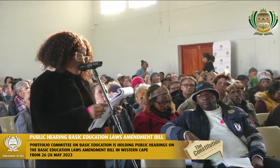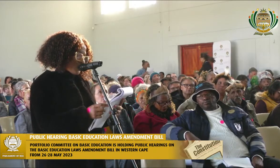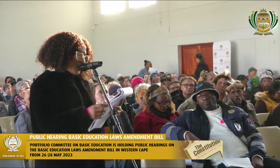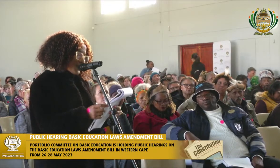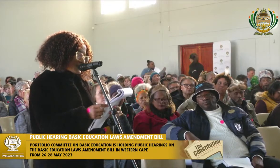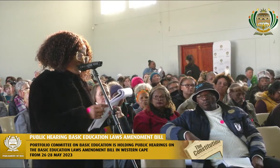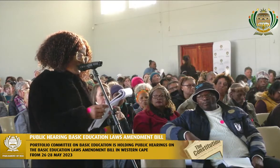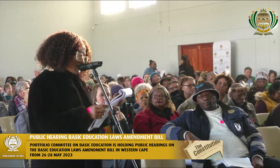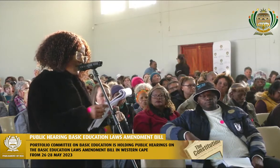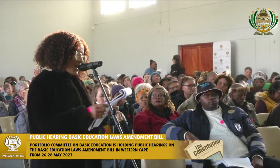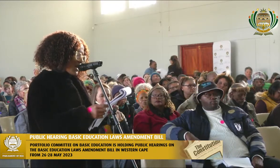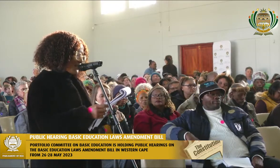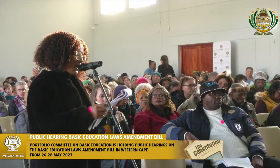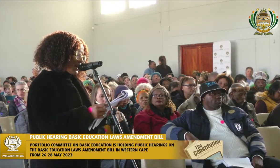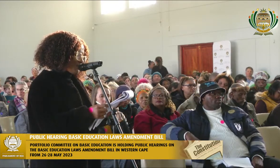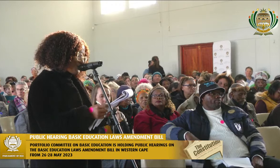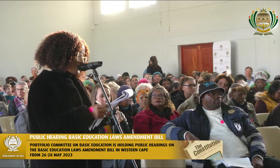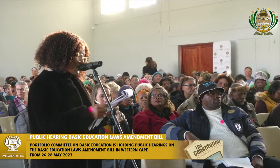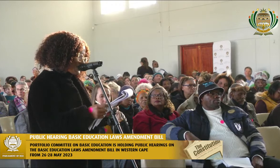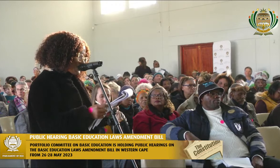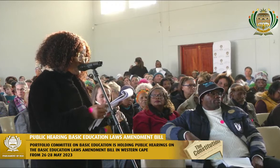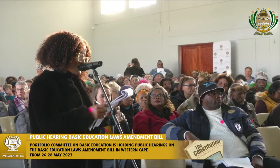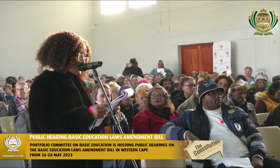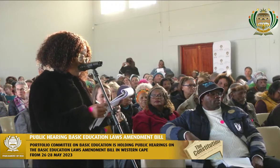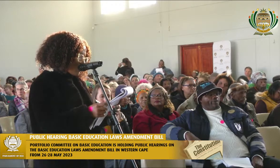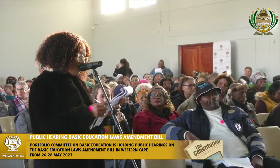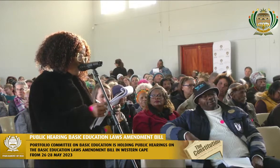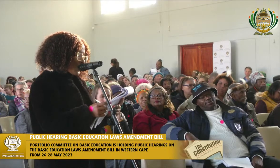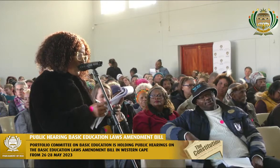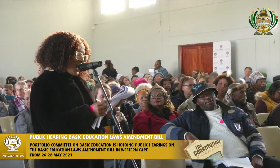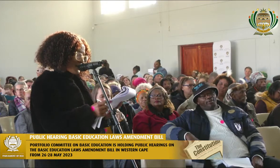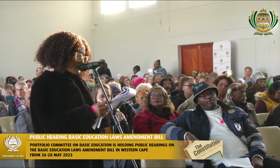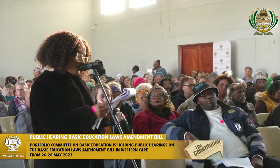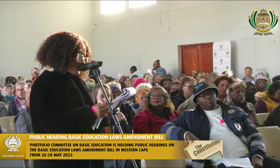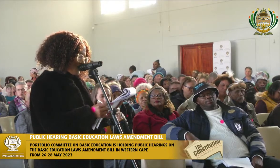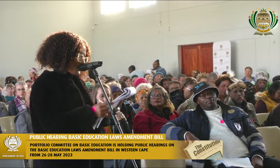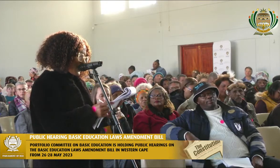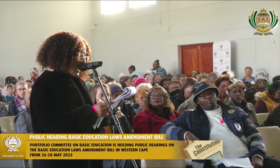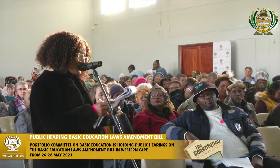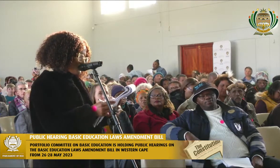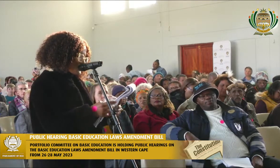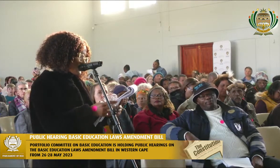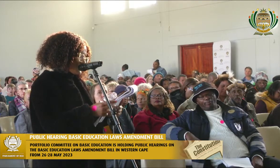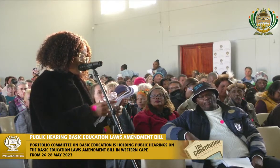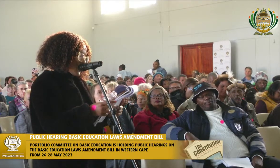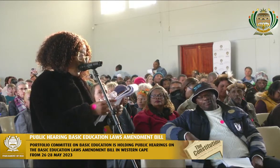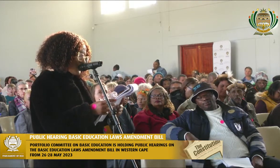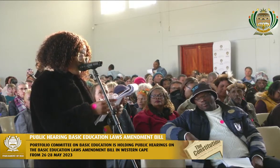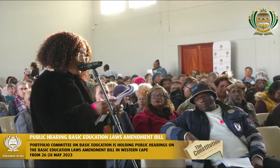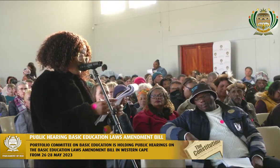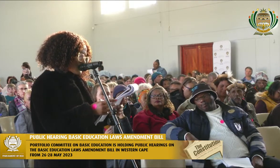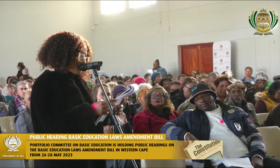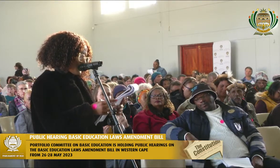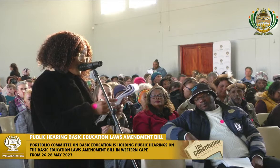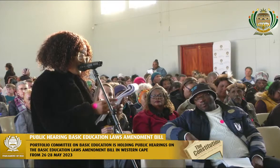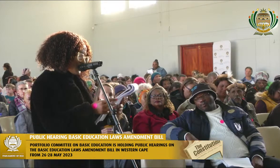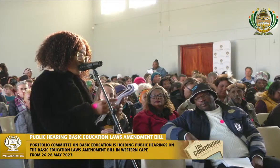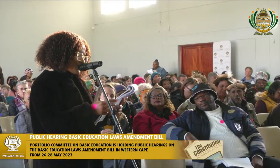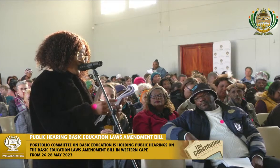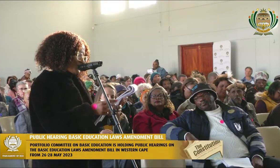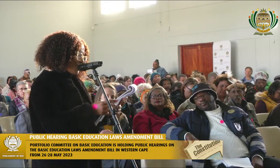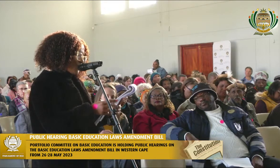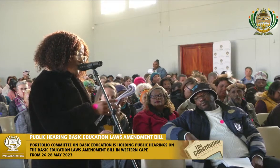from Nokuthula, Ward 6, and I am representing Sanko. I support the bill 100%, and the reason